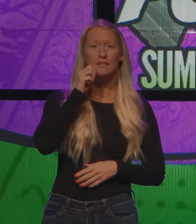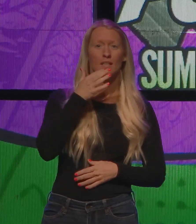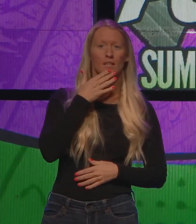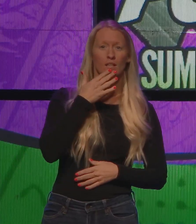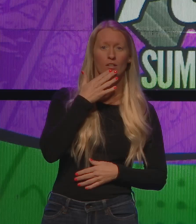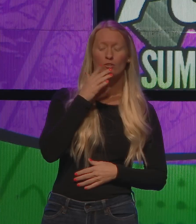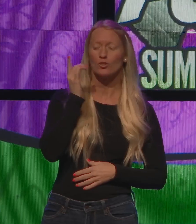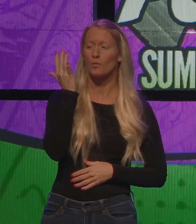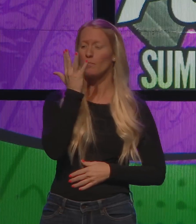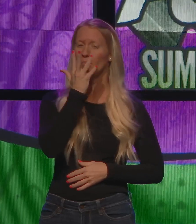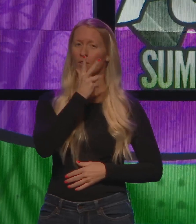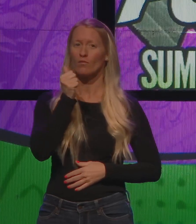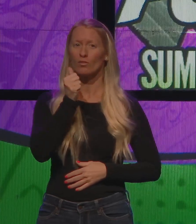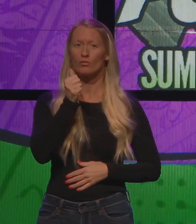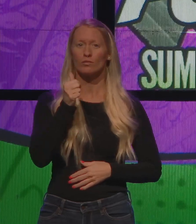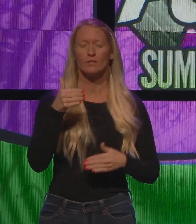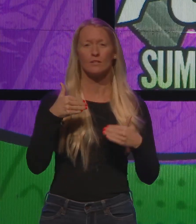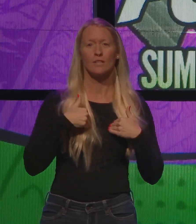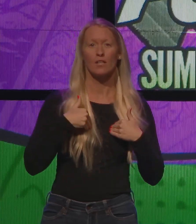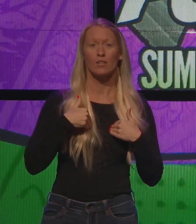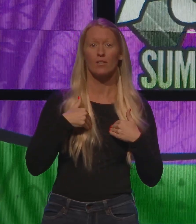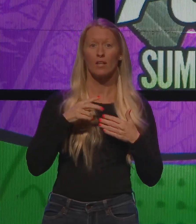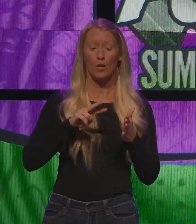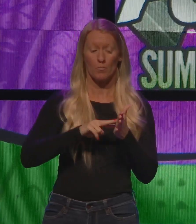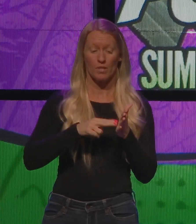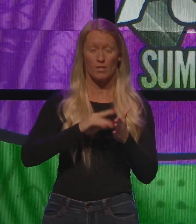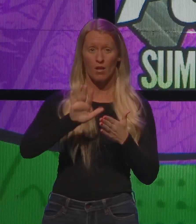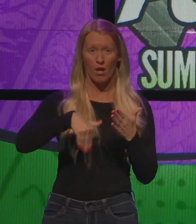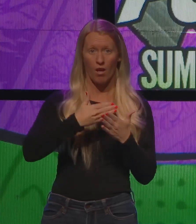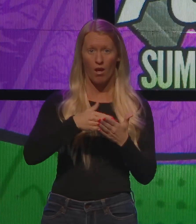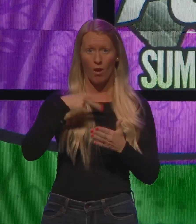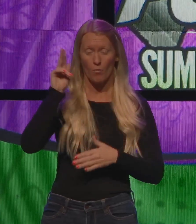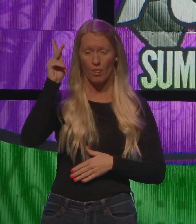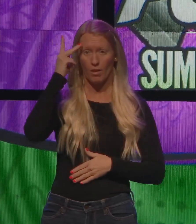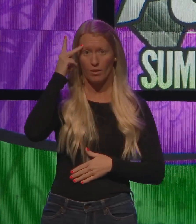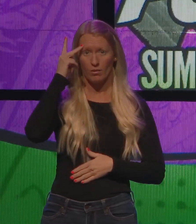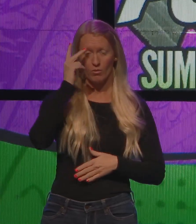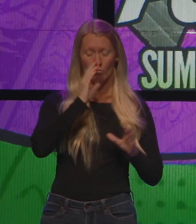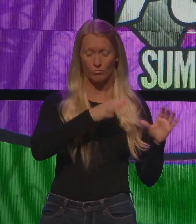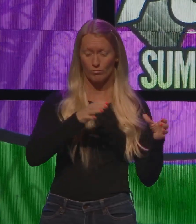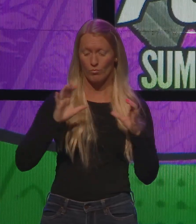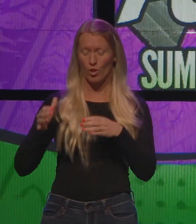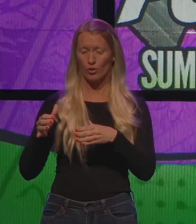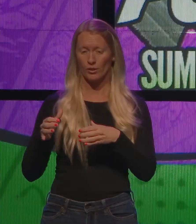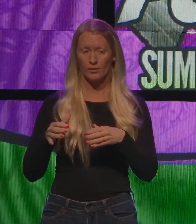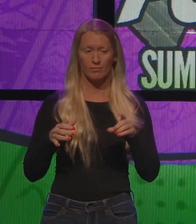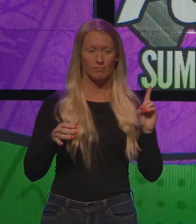a beauty to behold. This means that all political parties